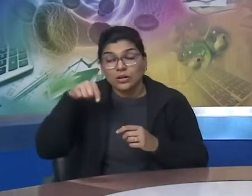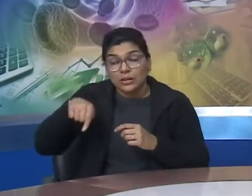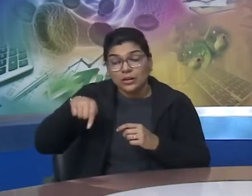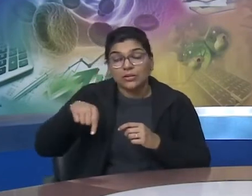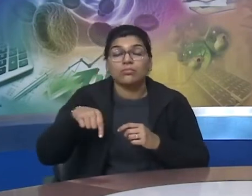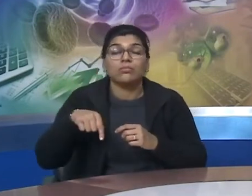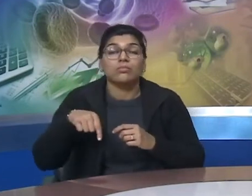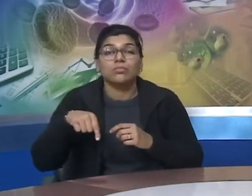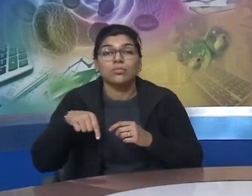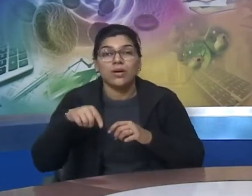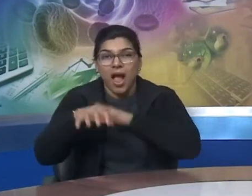why do you